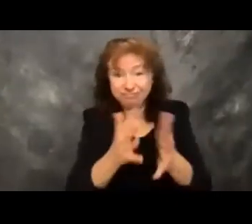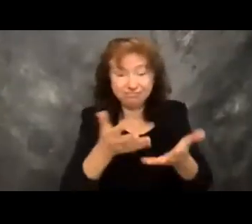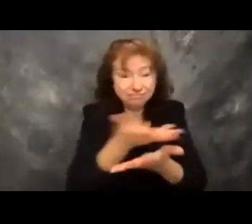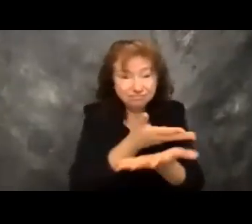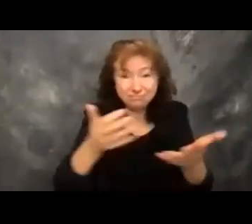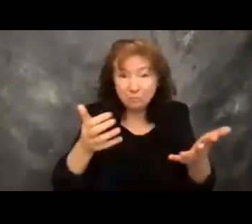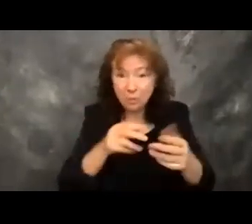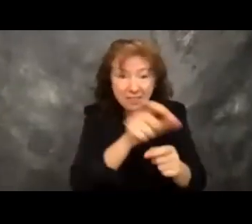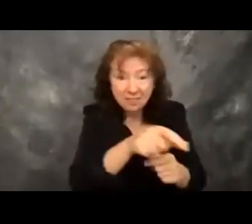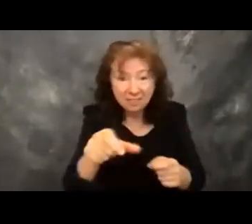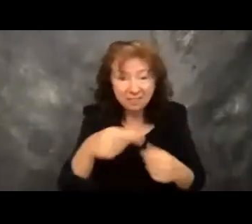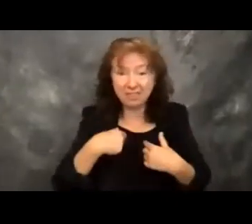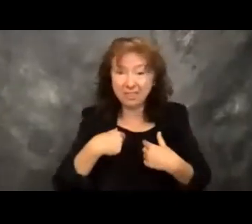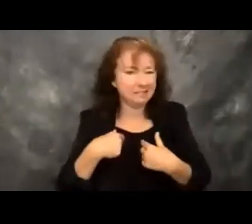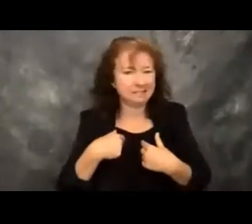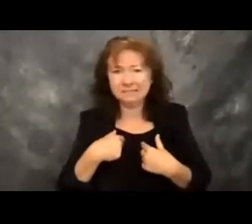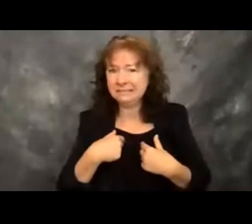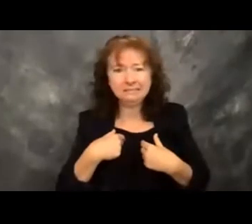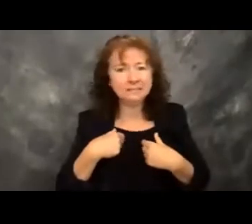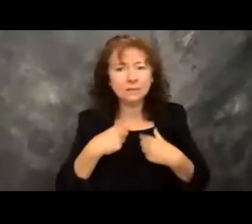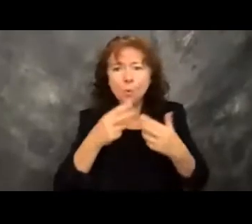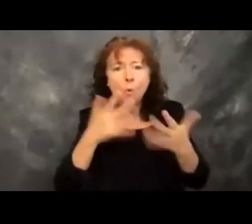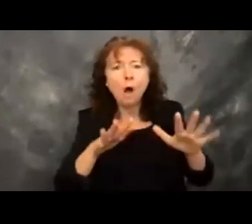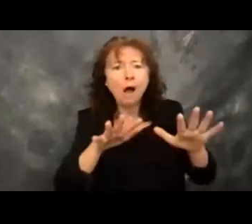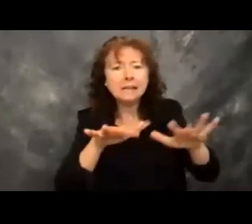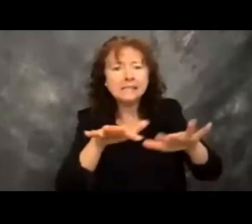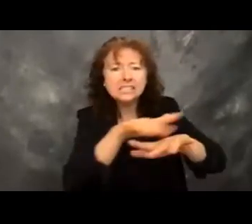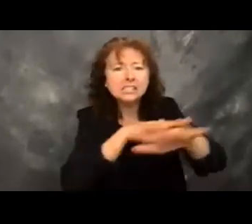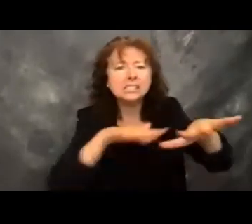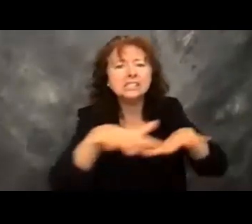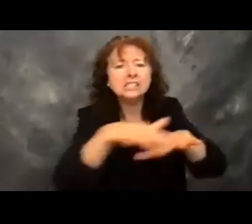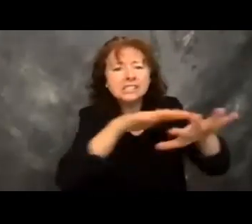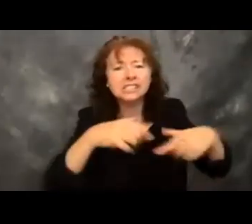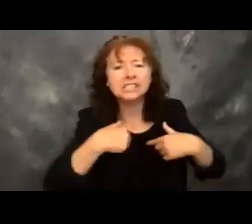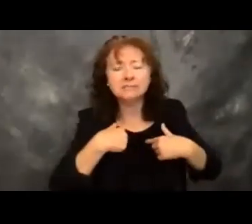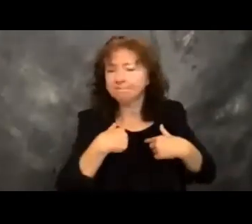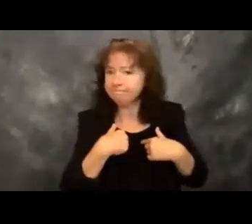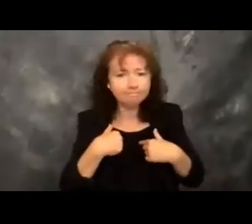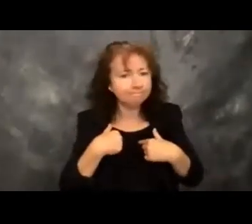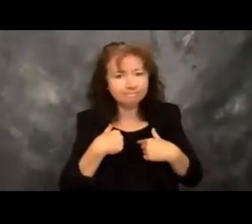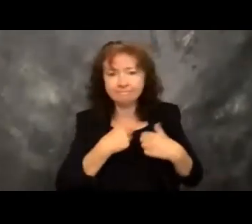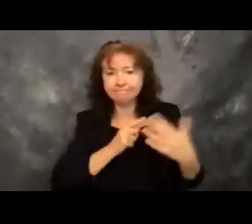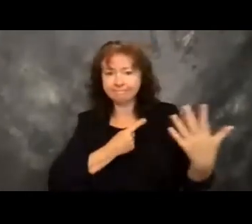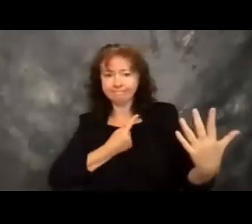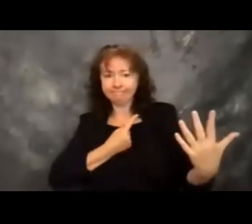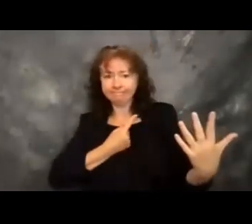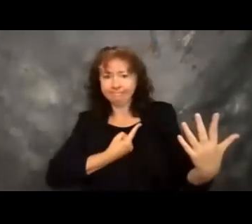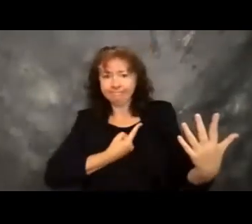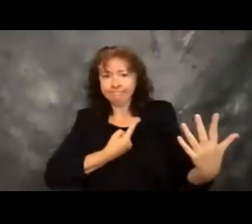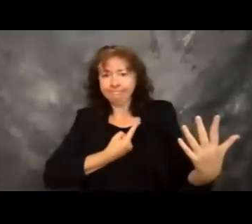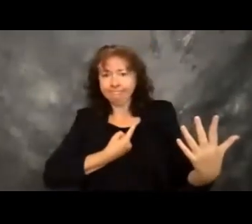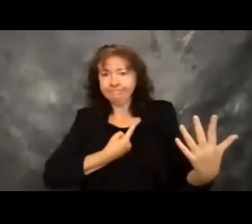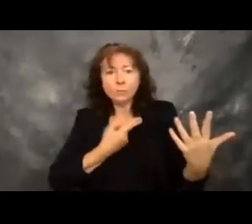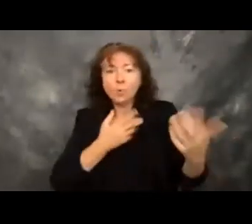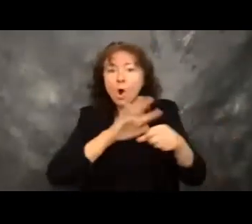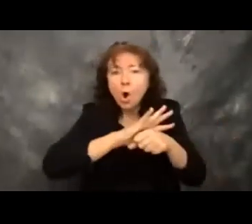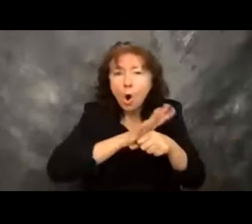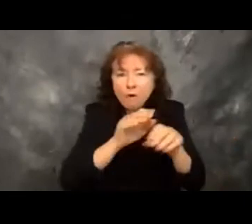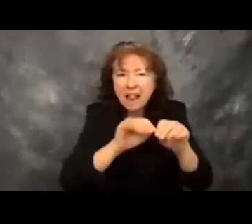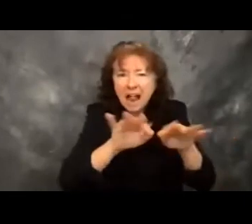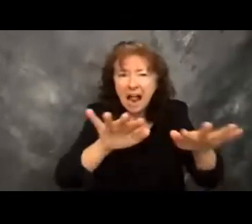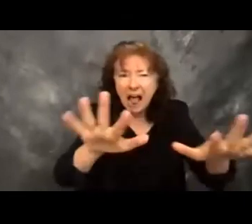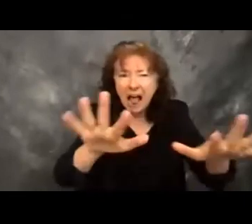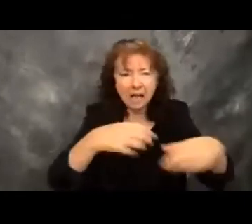it's quite crowded and there is a higher risk of spreading the virus. We need quite a